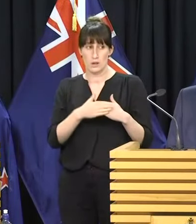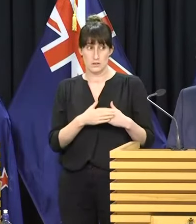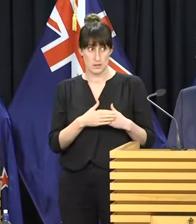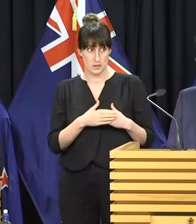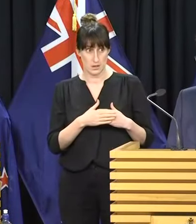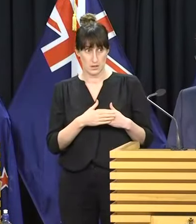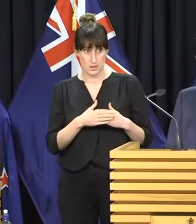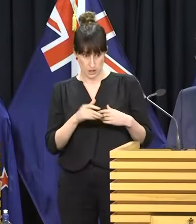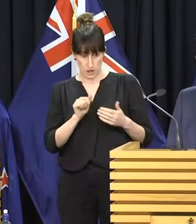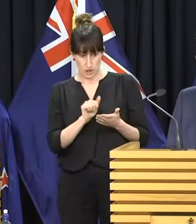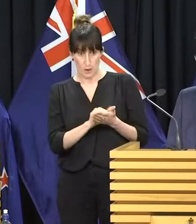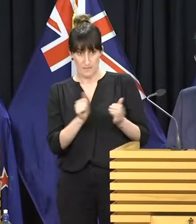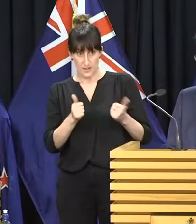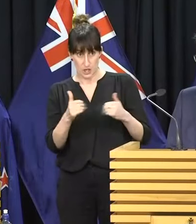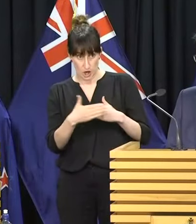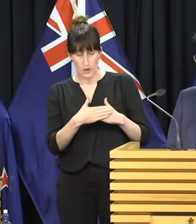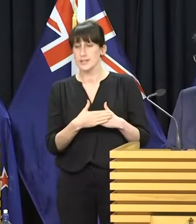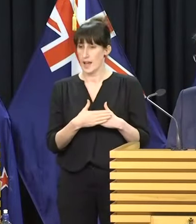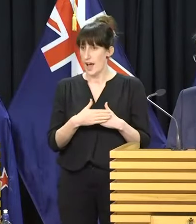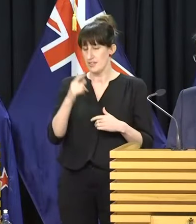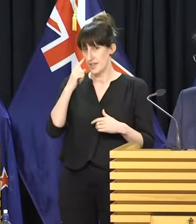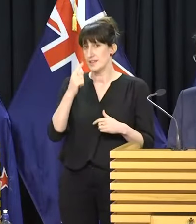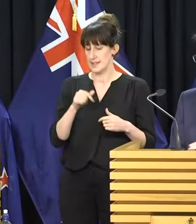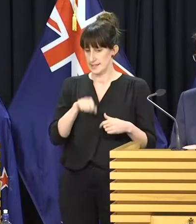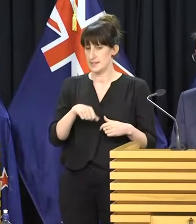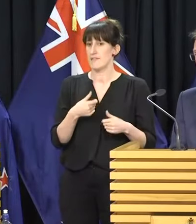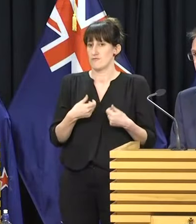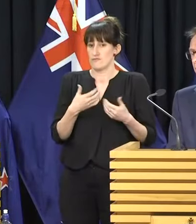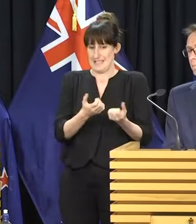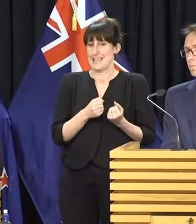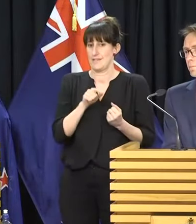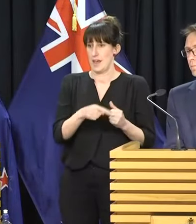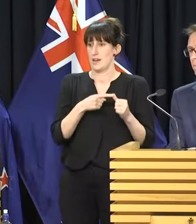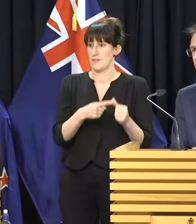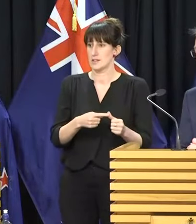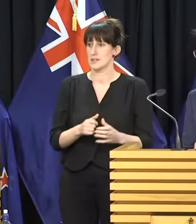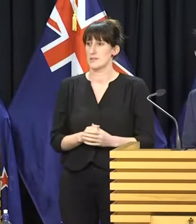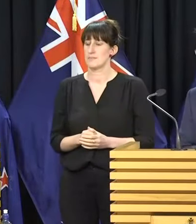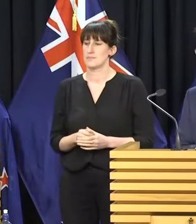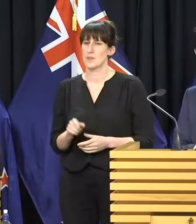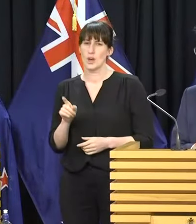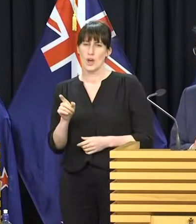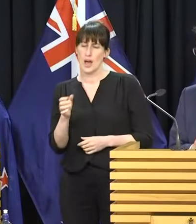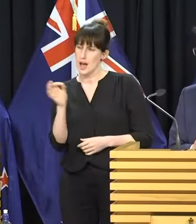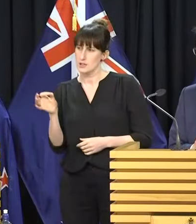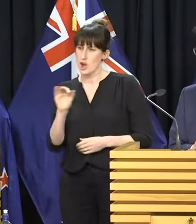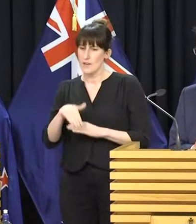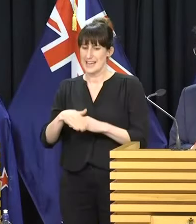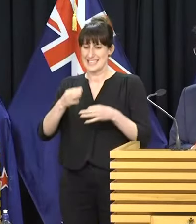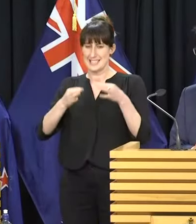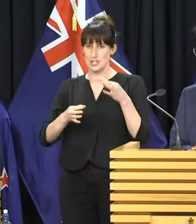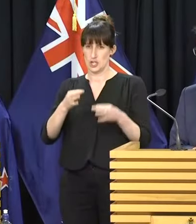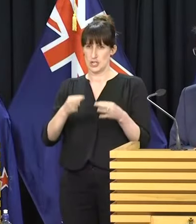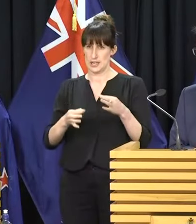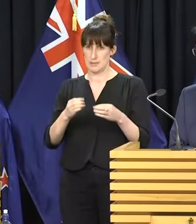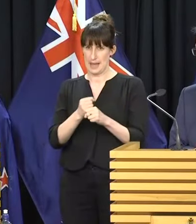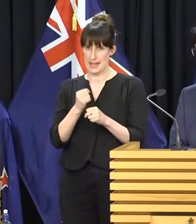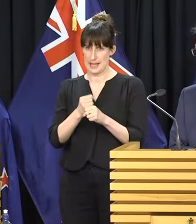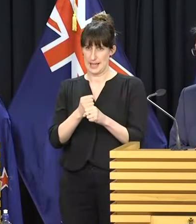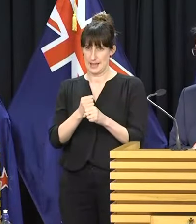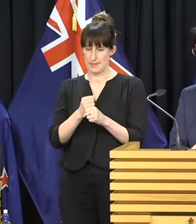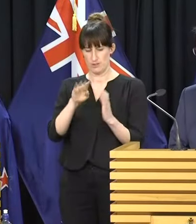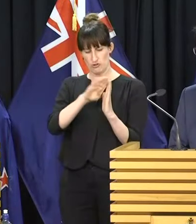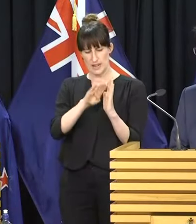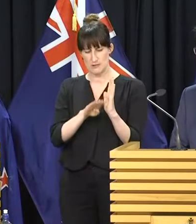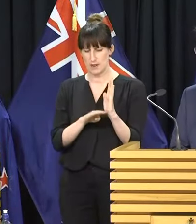the advice it would have received. What thresholds would you be looking for, and what sort of decision-making criteria do you have around this later update